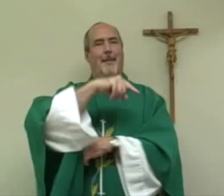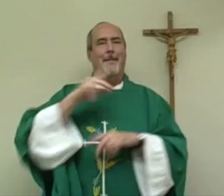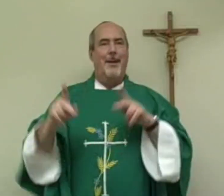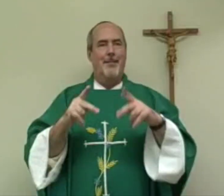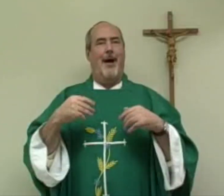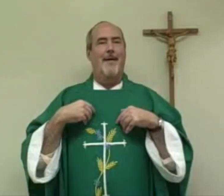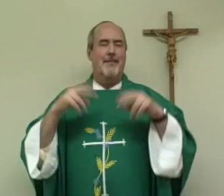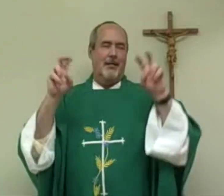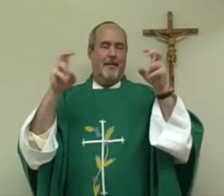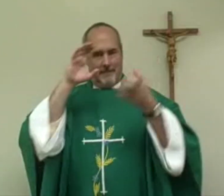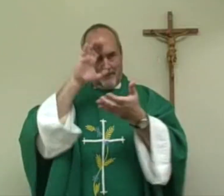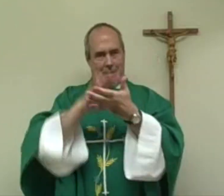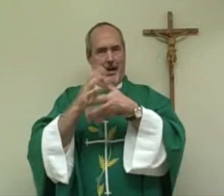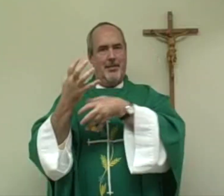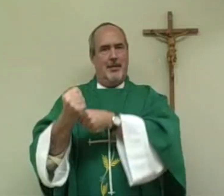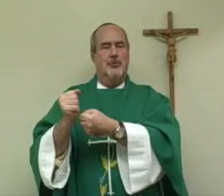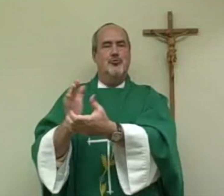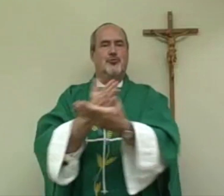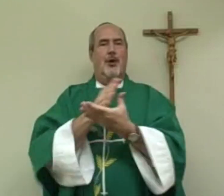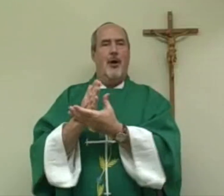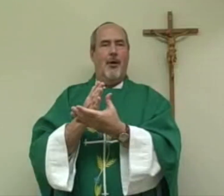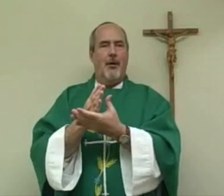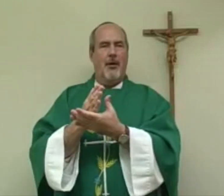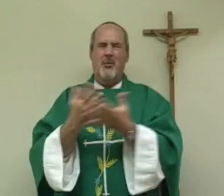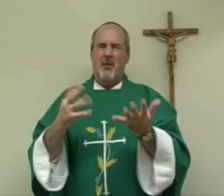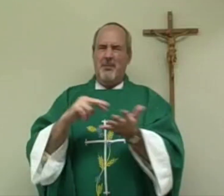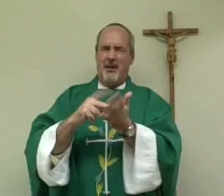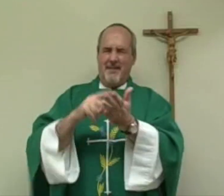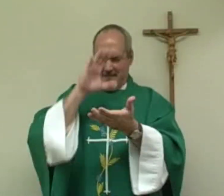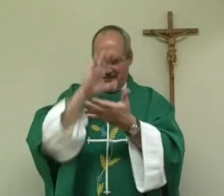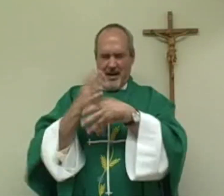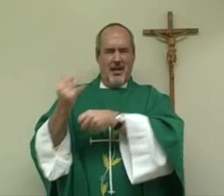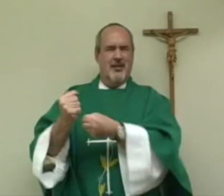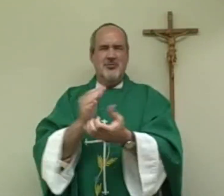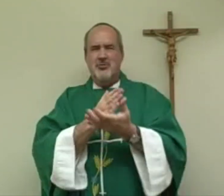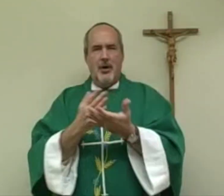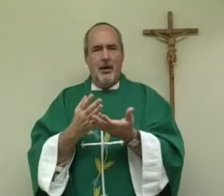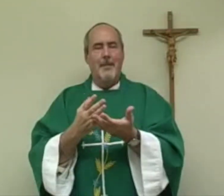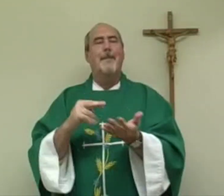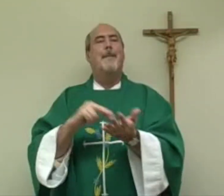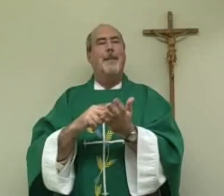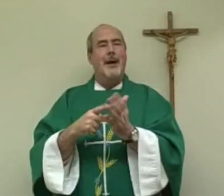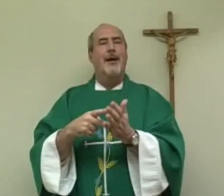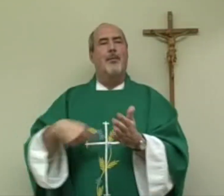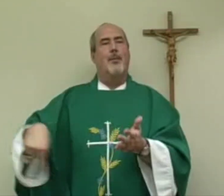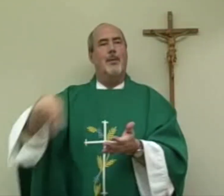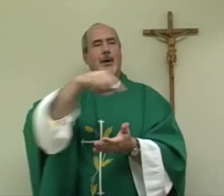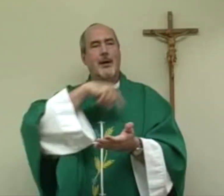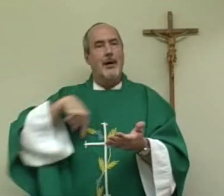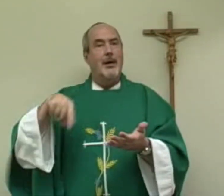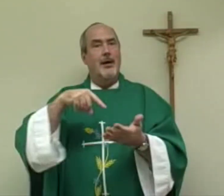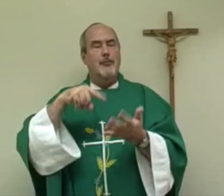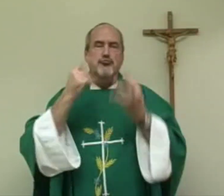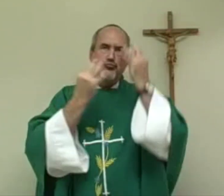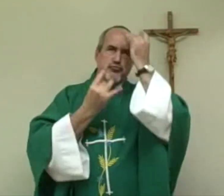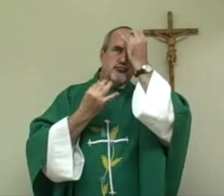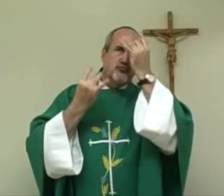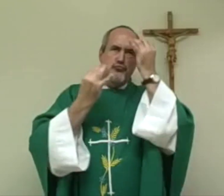is because instead of doing a homily, we do what's called faith sharing during the Mass. And what that